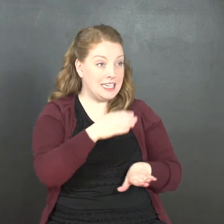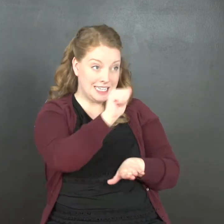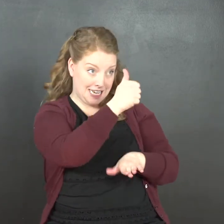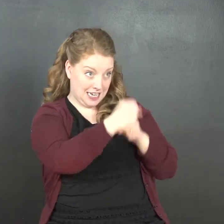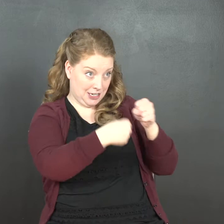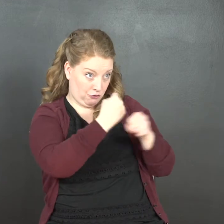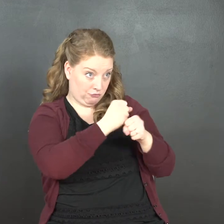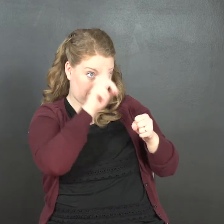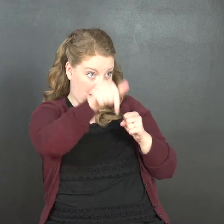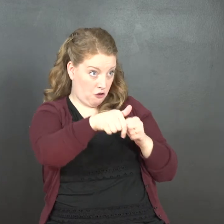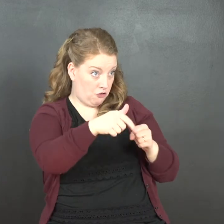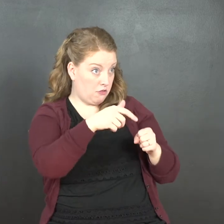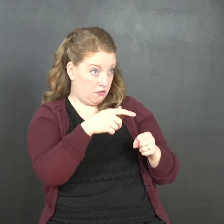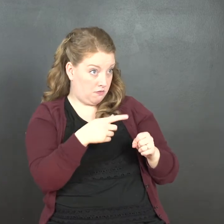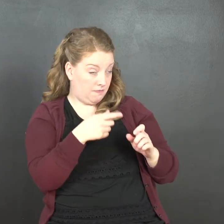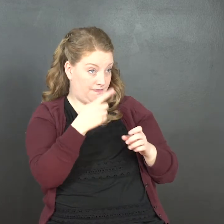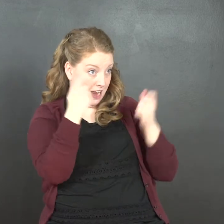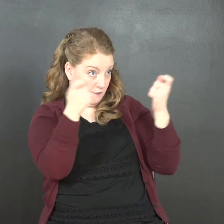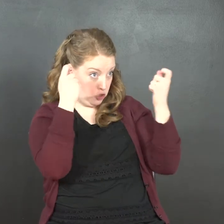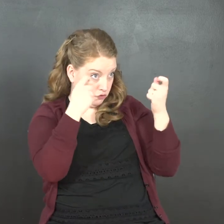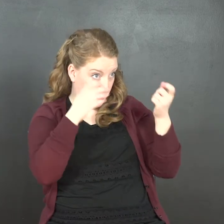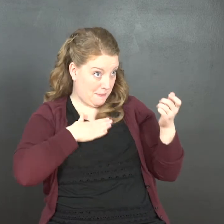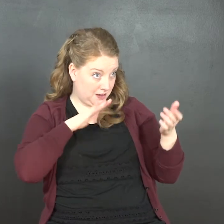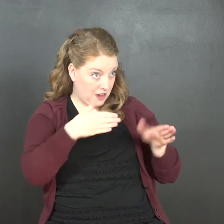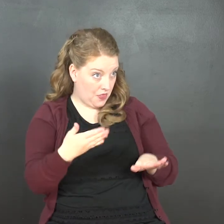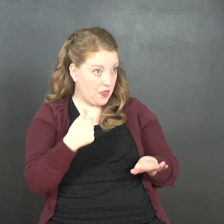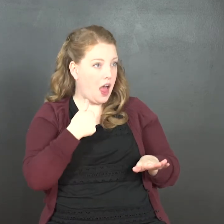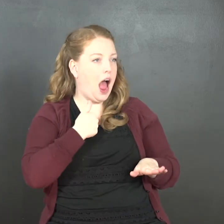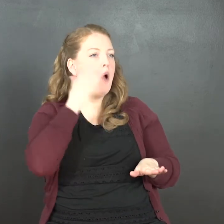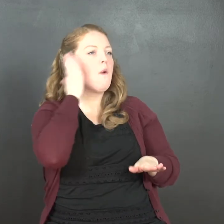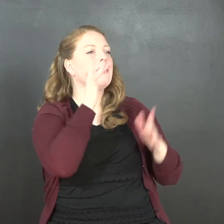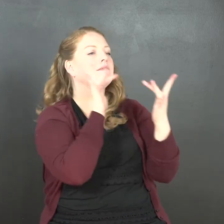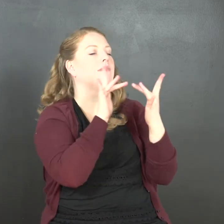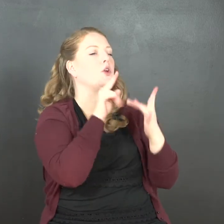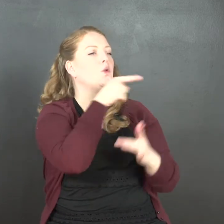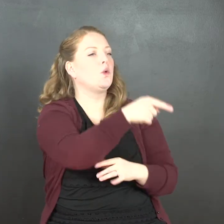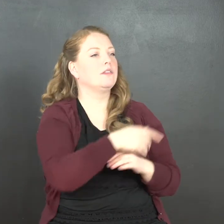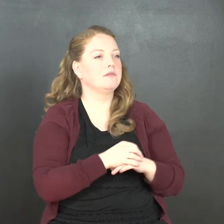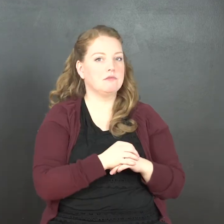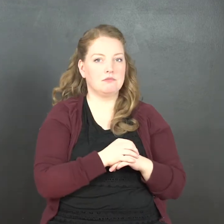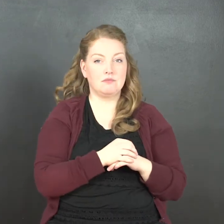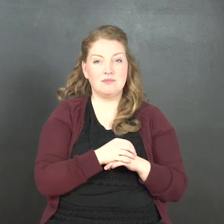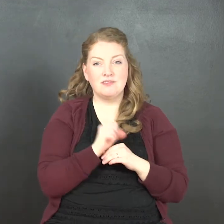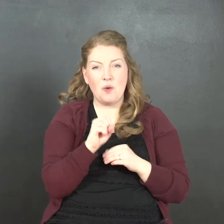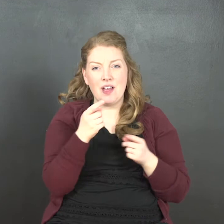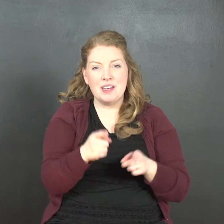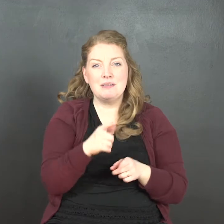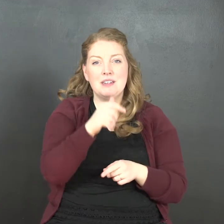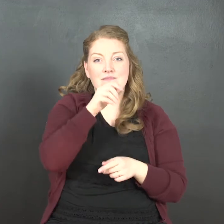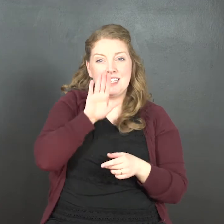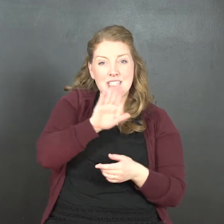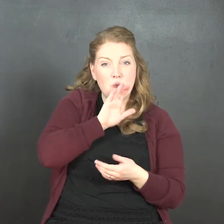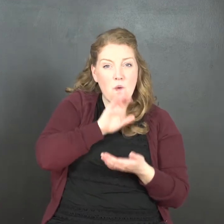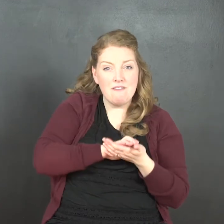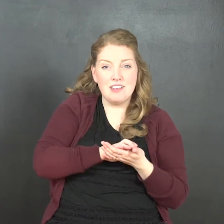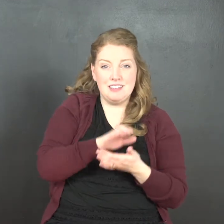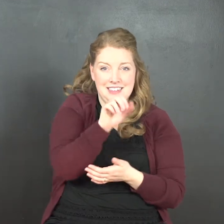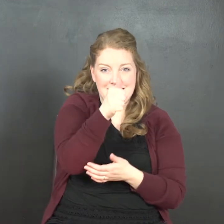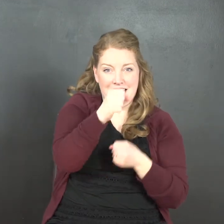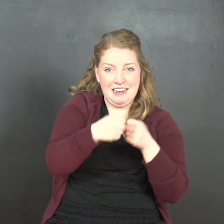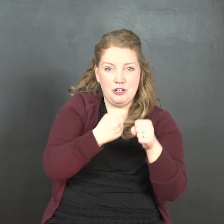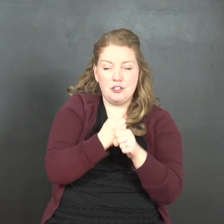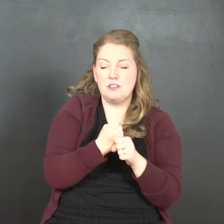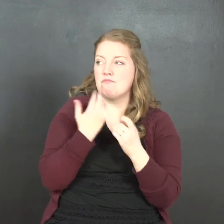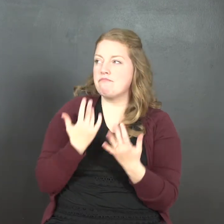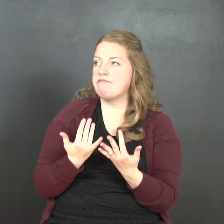escape together." For 10 years, it is said that his wife kept a light on waiting for him to somehow find a way to